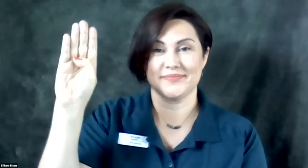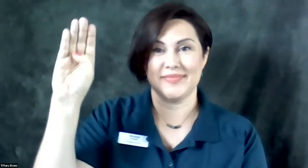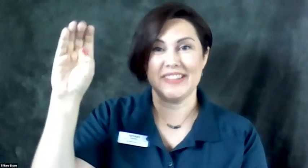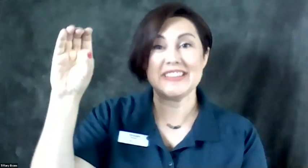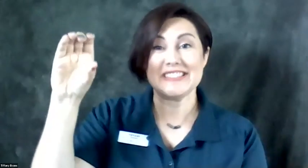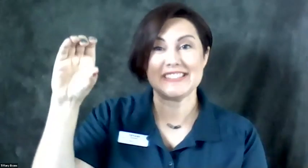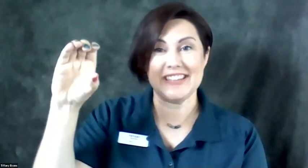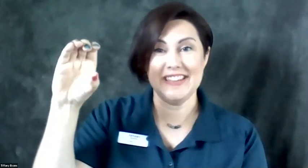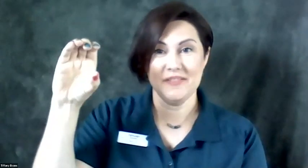C